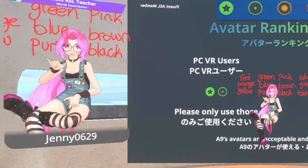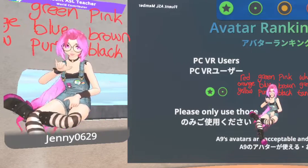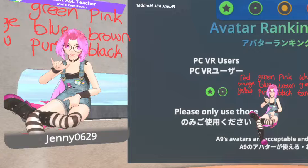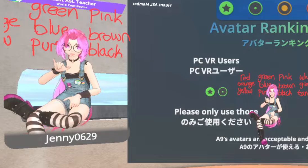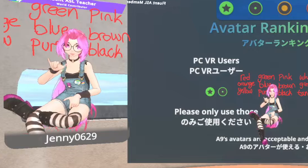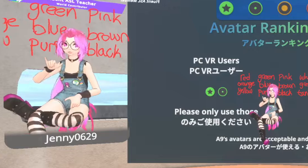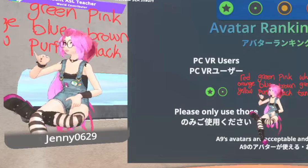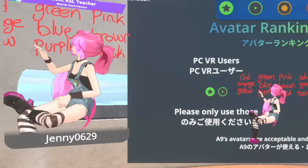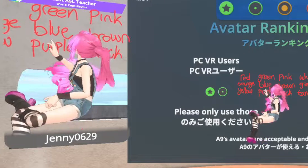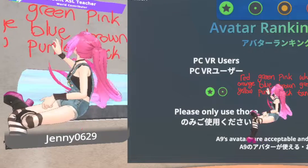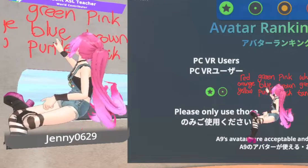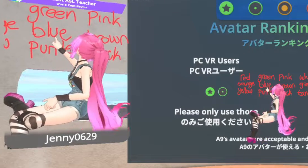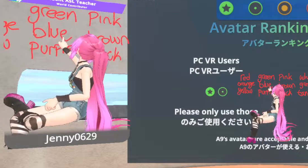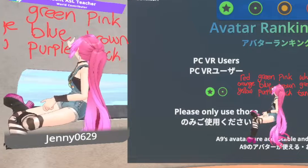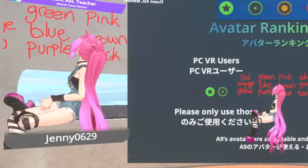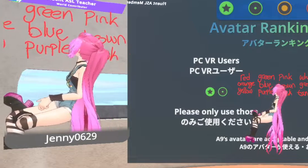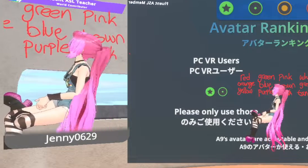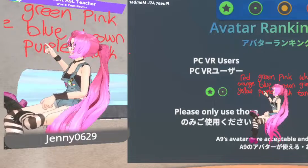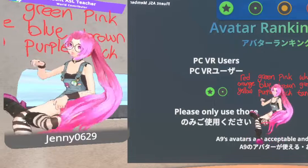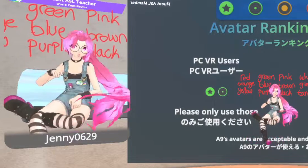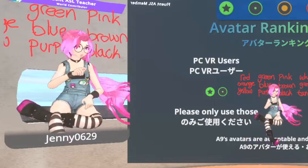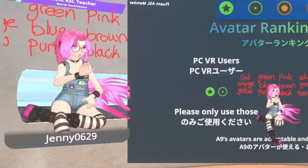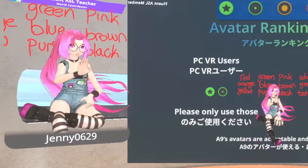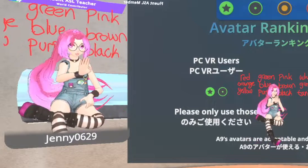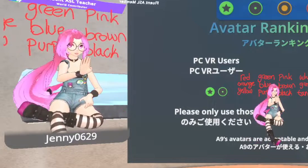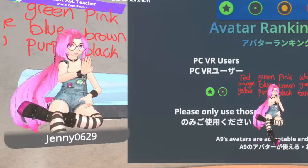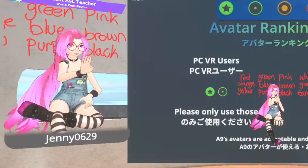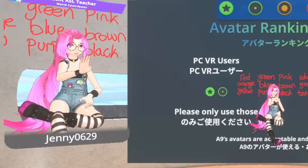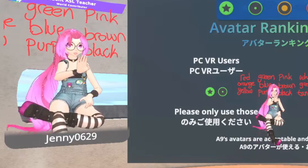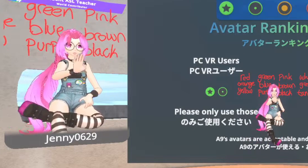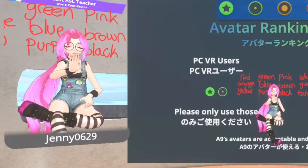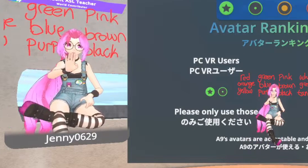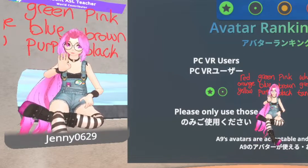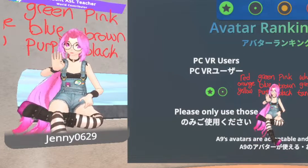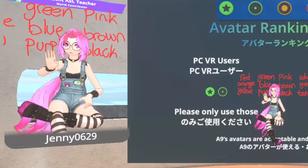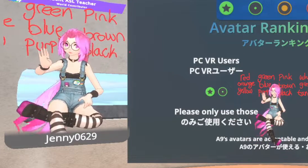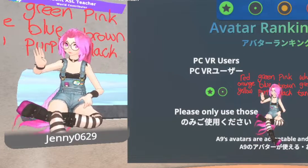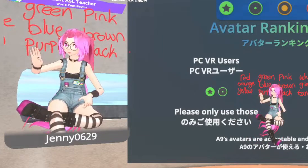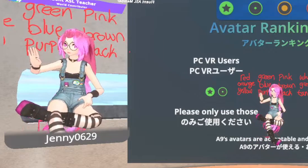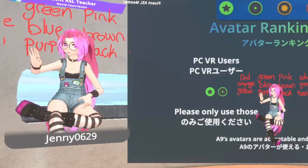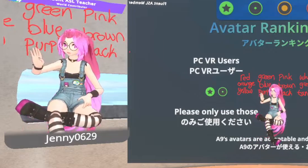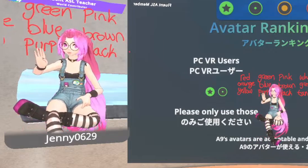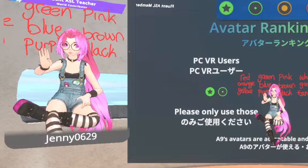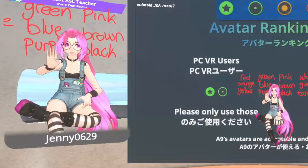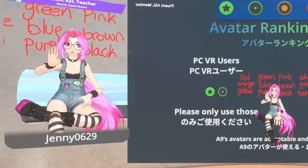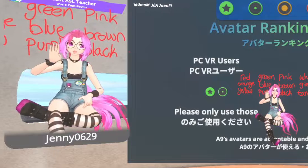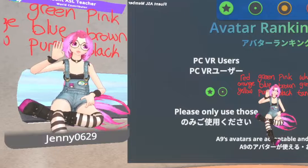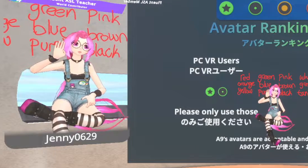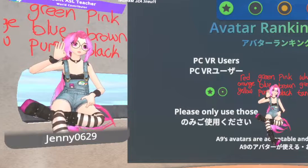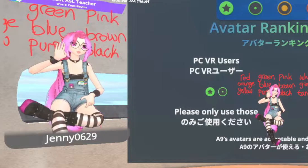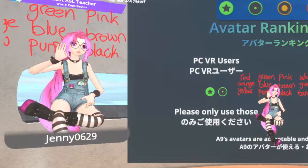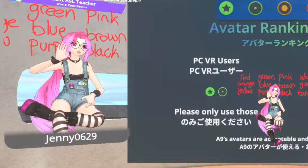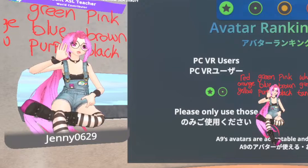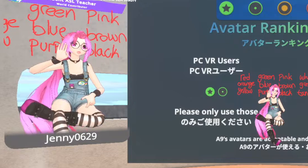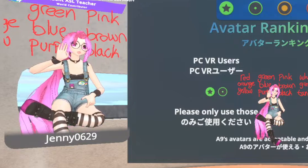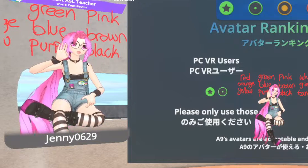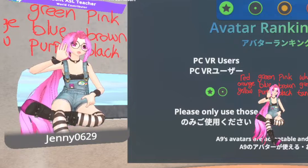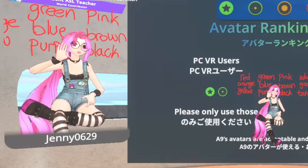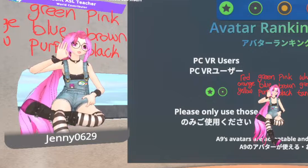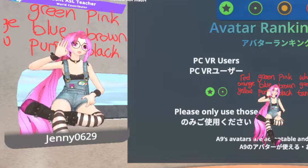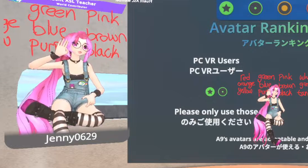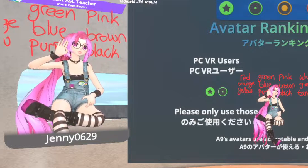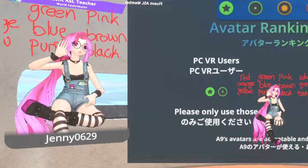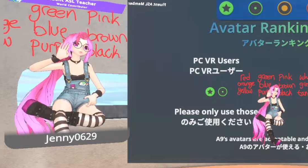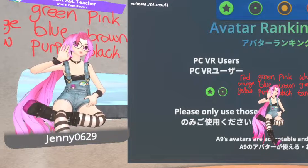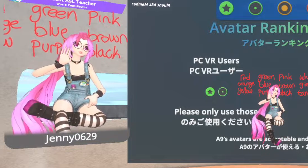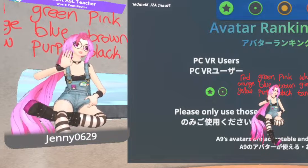both use the same hand motion. So for brown, we're going to have a B hand. B for brown, we're going to go on the side